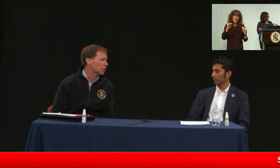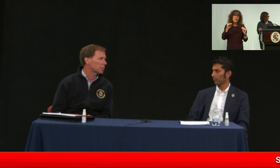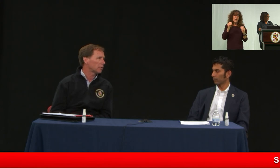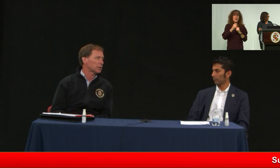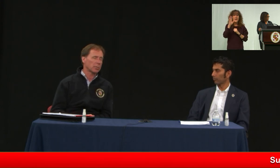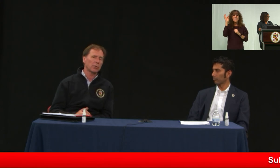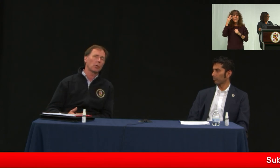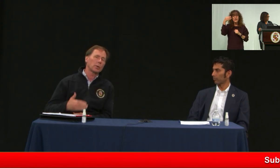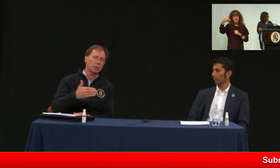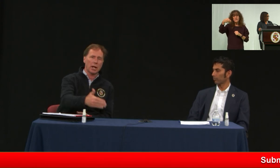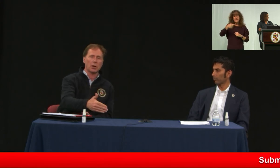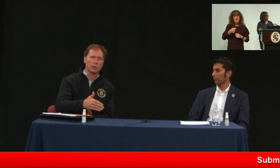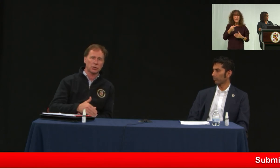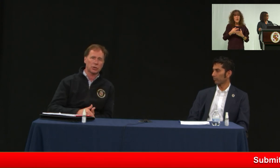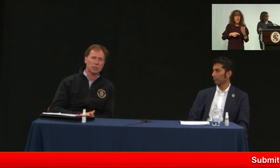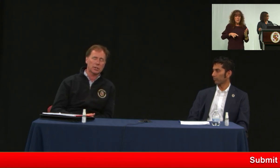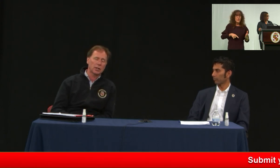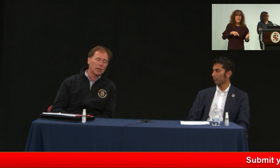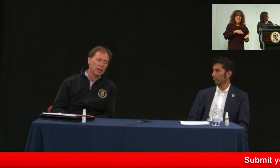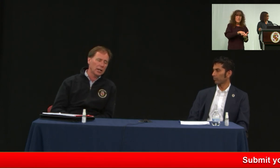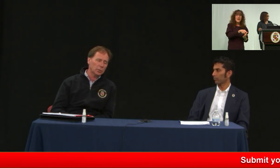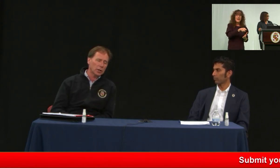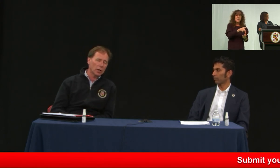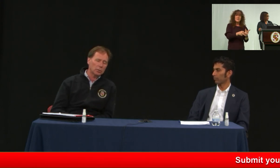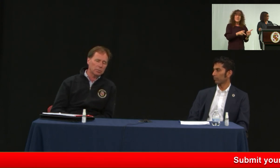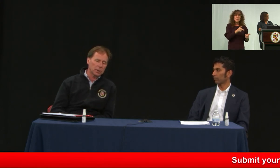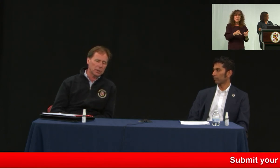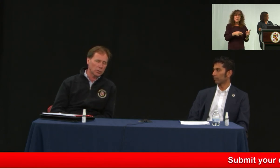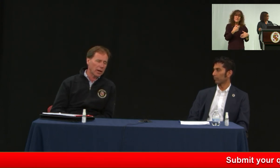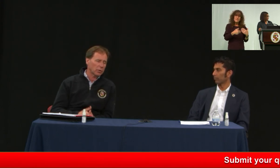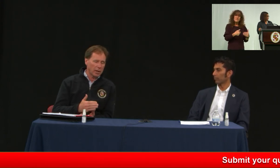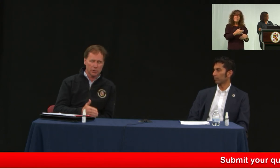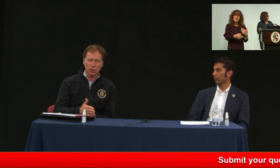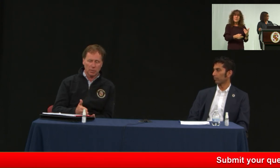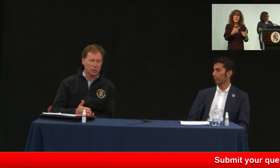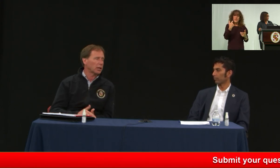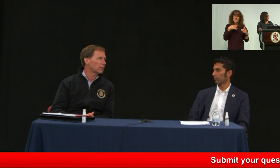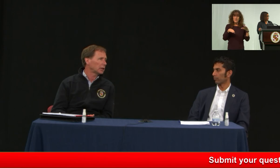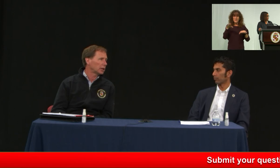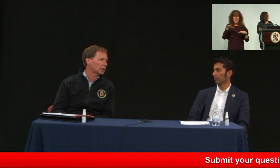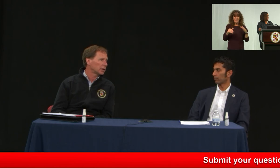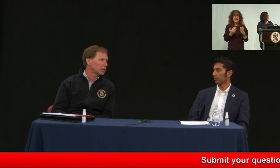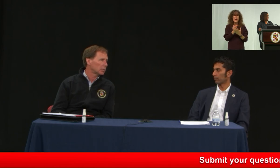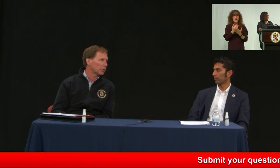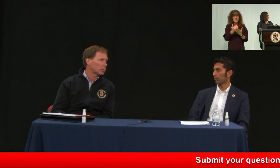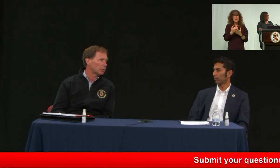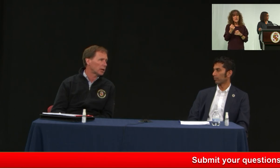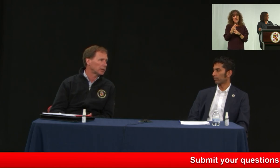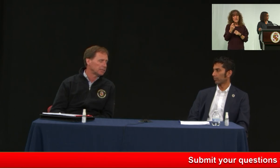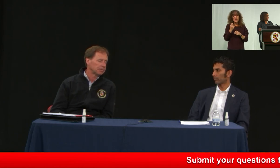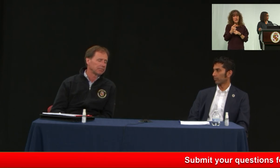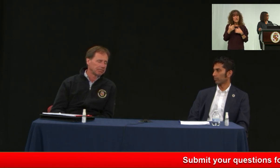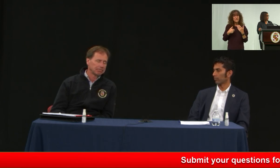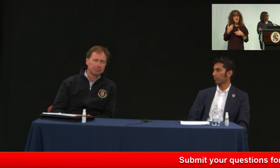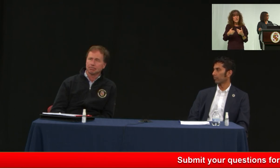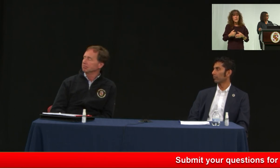federal reimbursement for some of what we put out on the streets as we go, because we have to balance our budget every year and keep government